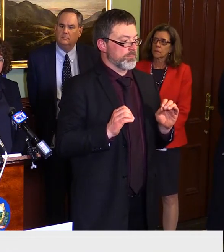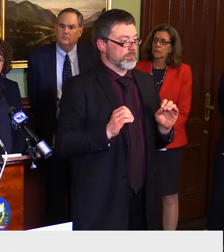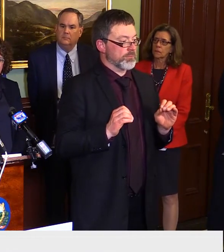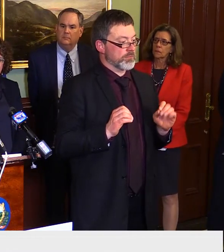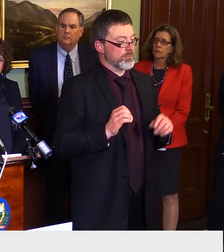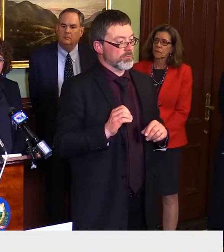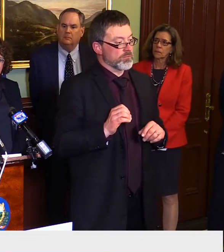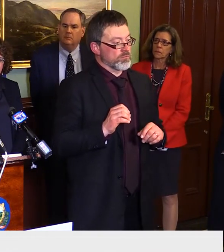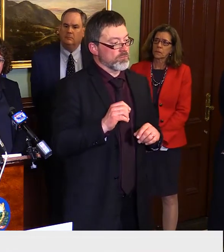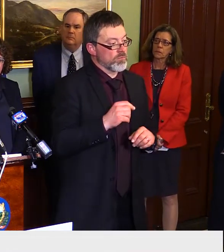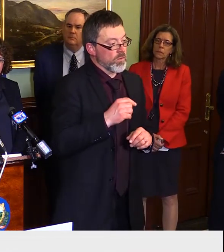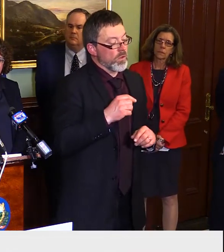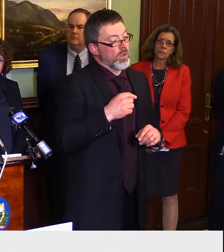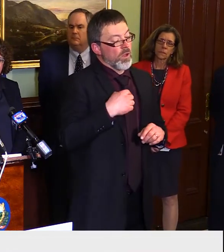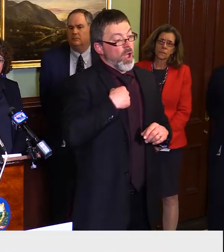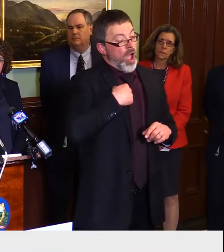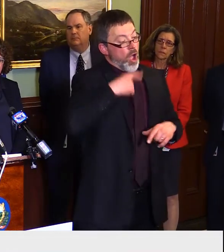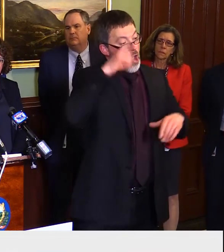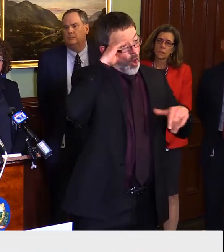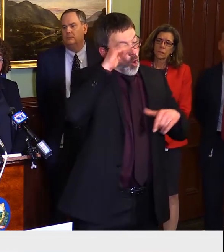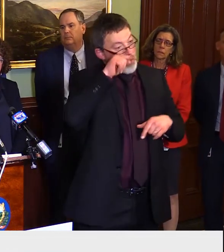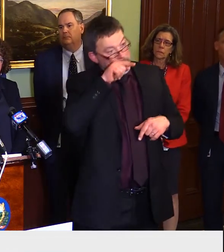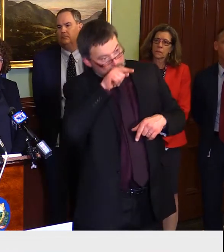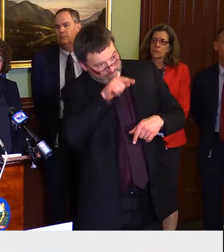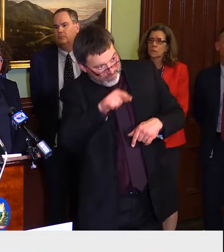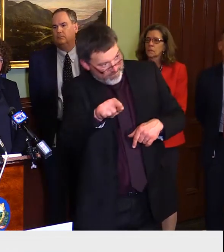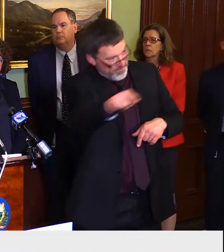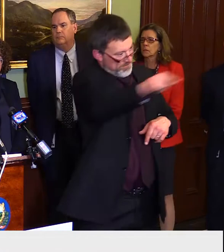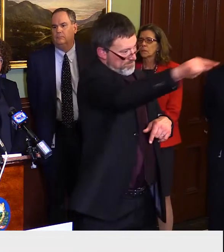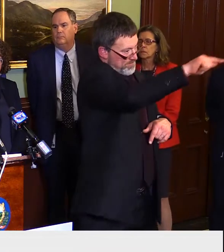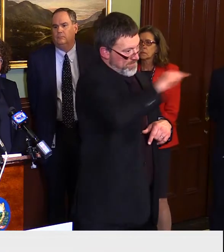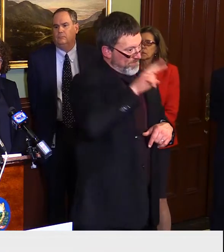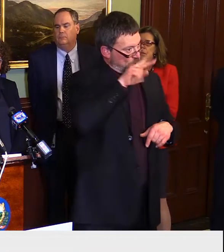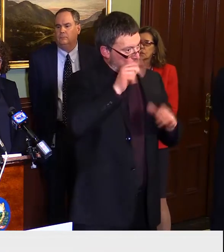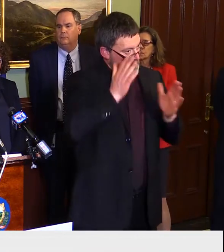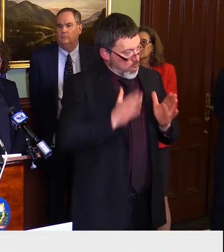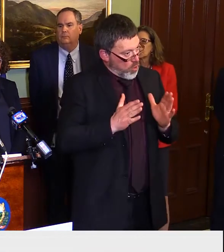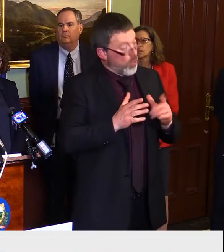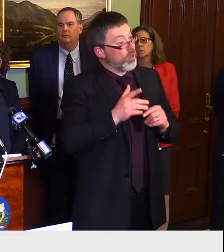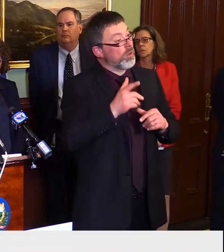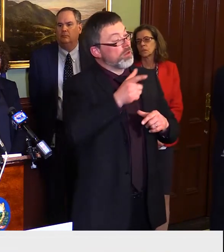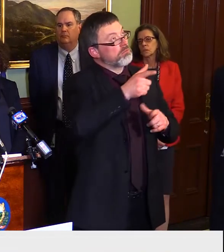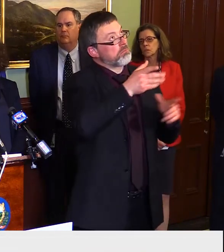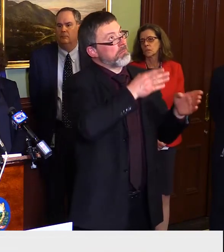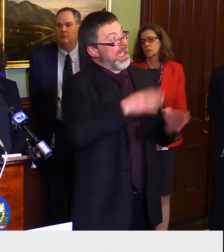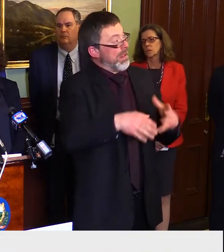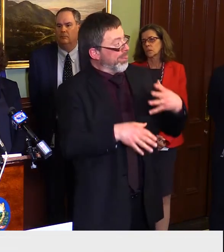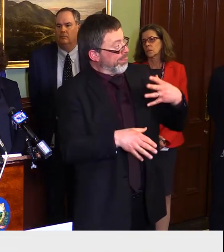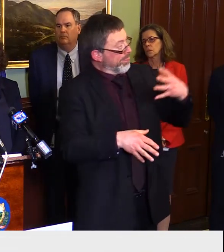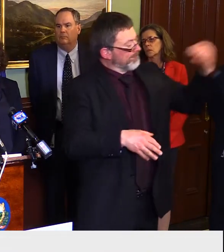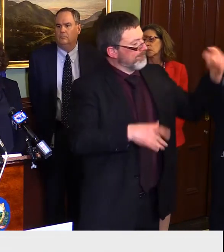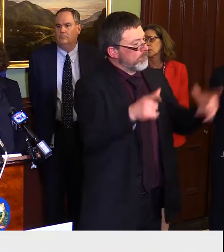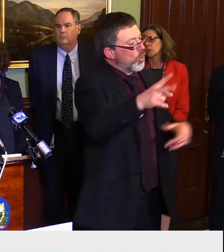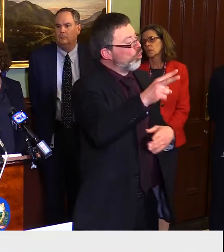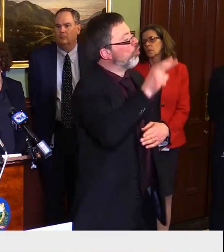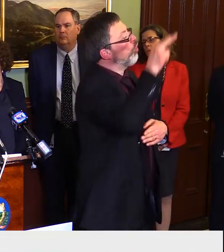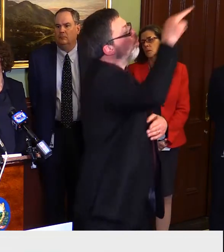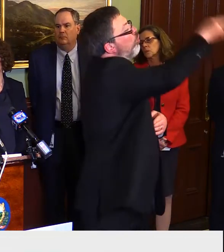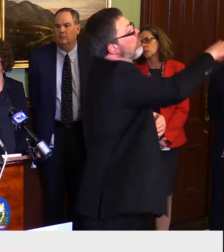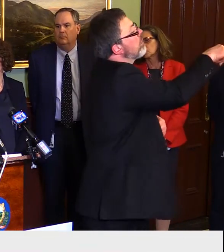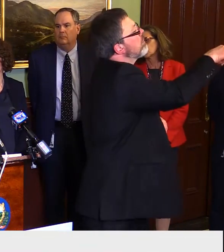be better off in the long run. Considering that some European countries have much less of a problem, some have more of a problem,